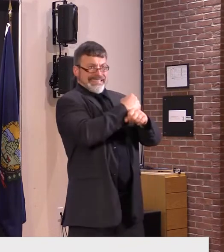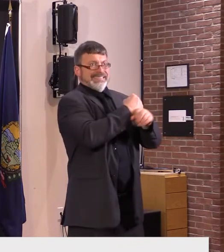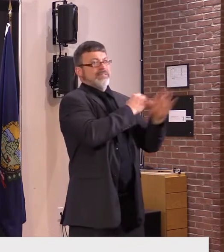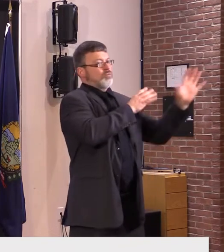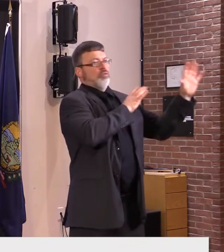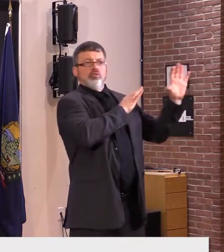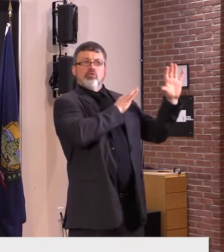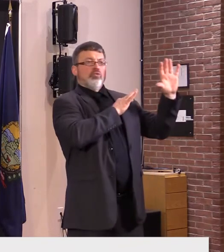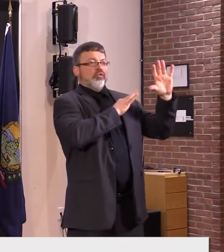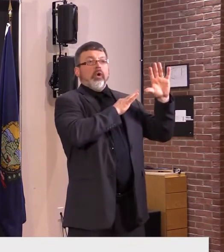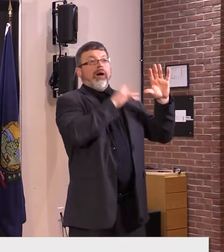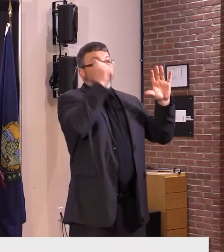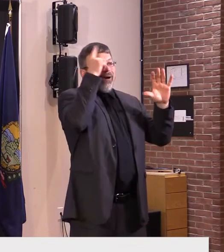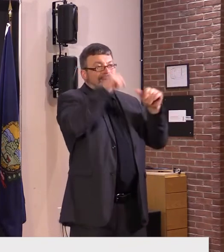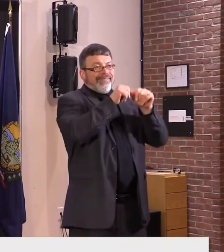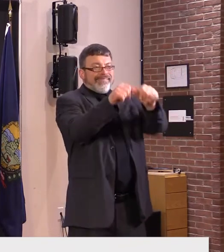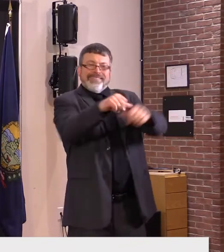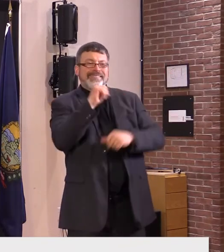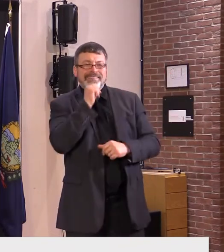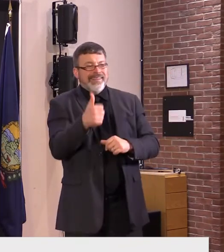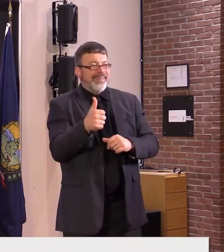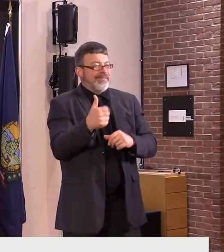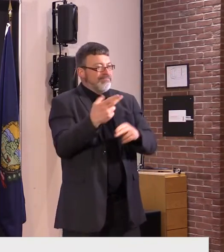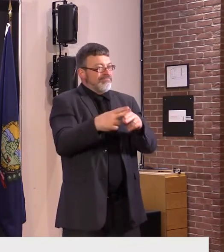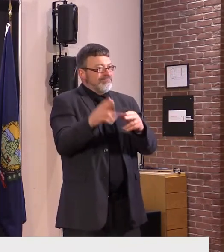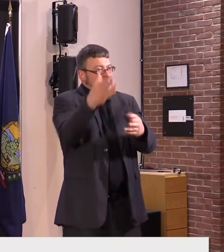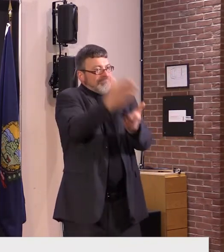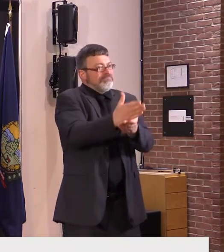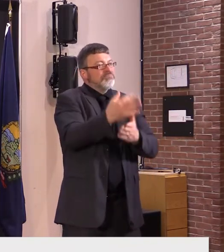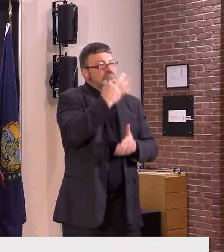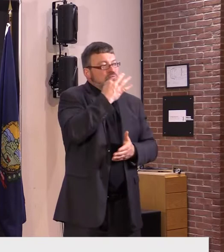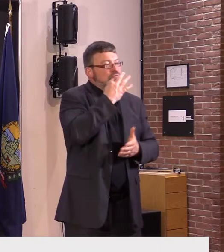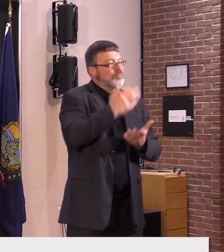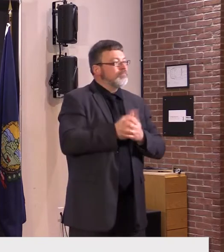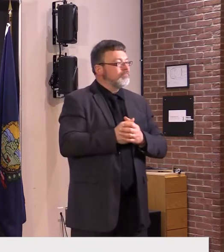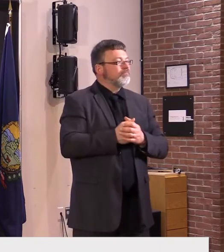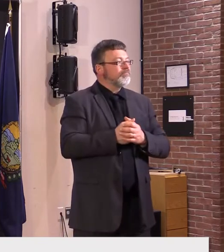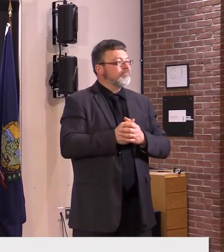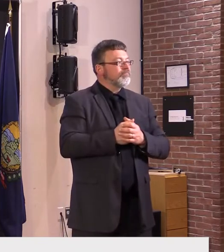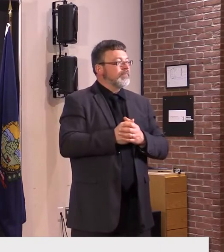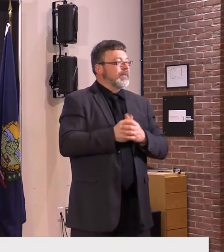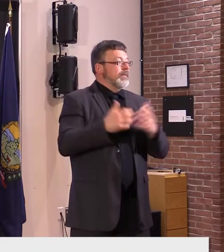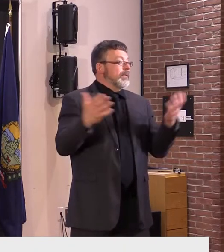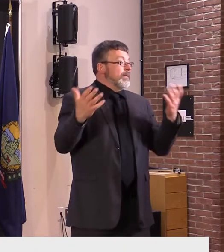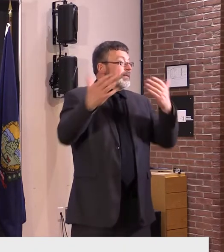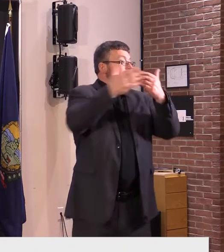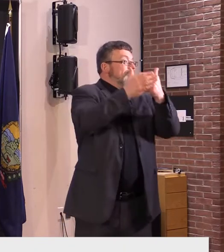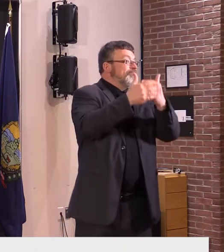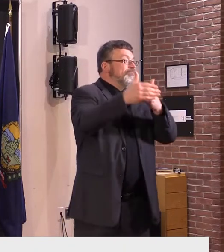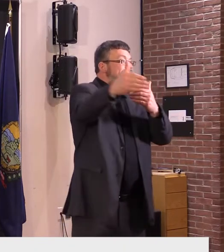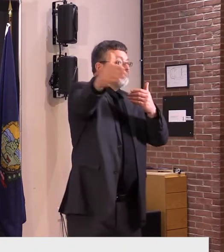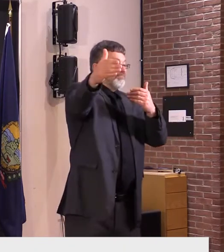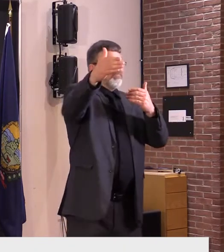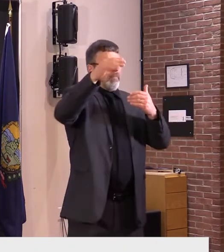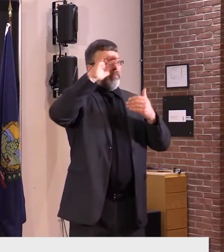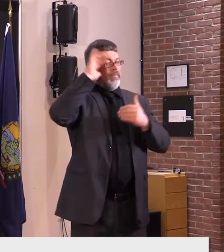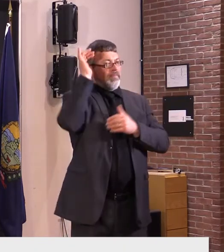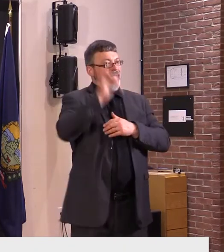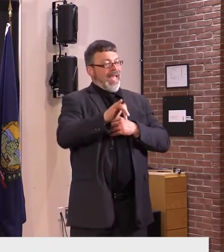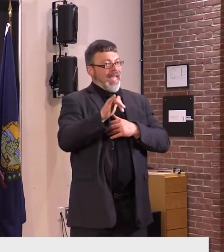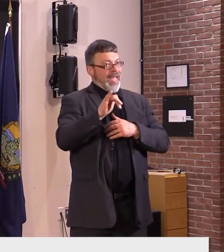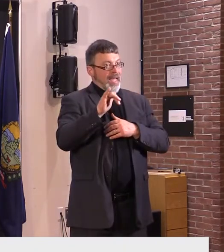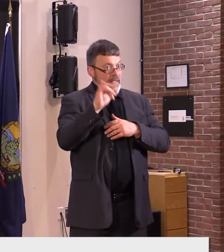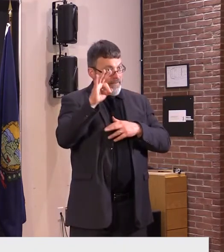the universal meals. And but we're going to have the tough conversations in the future is how do we afford all that